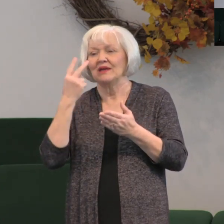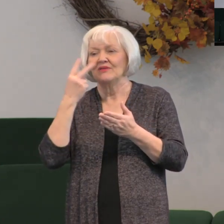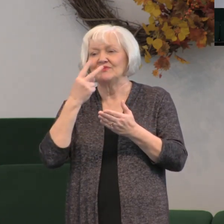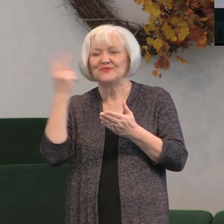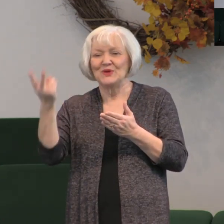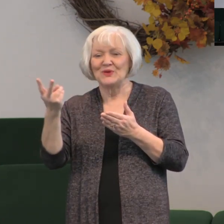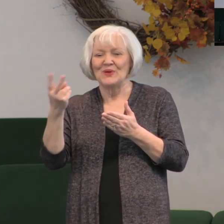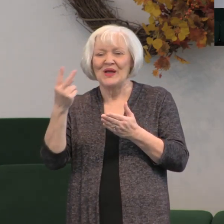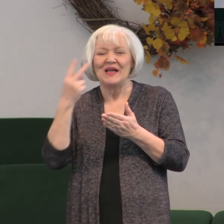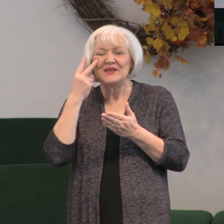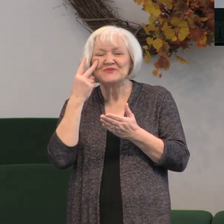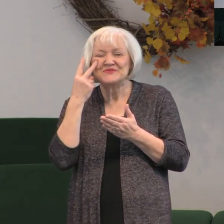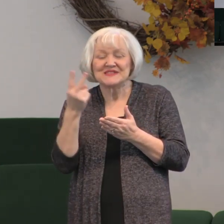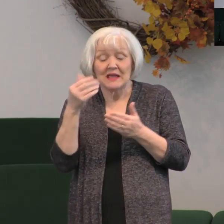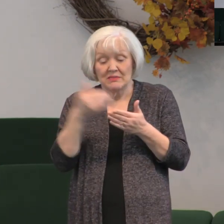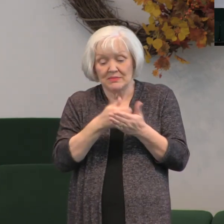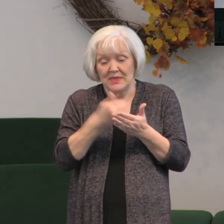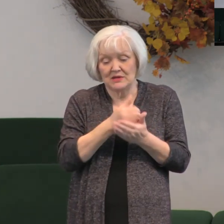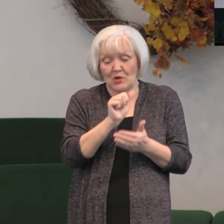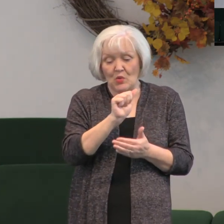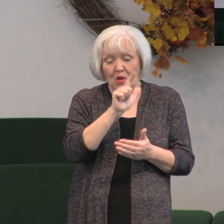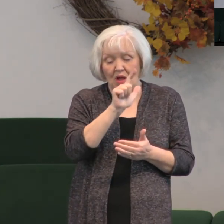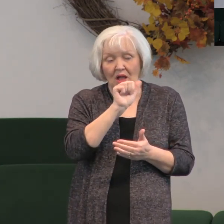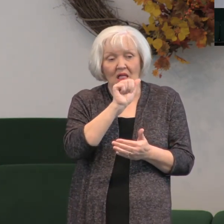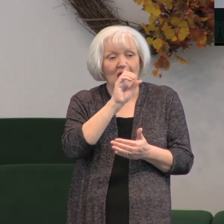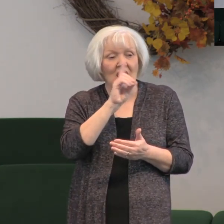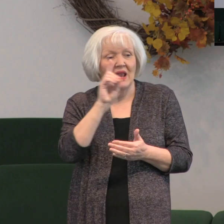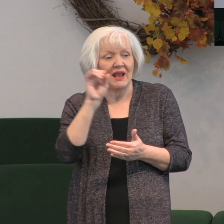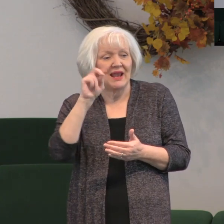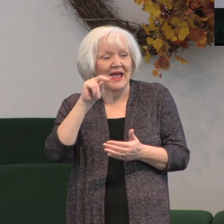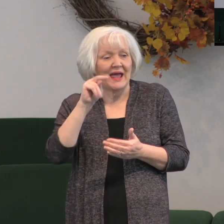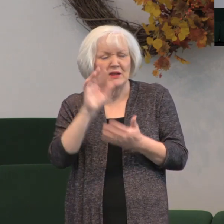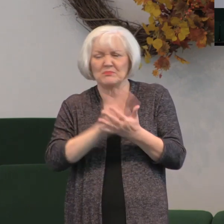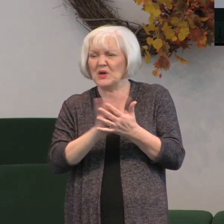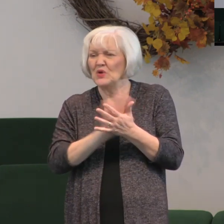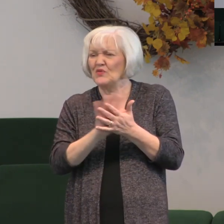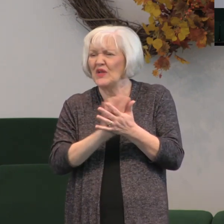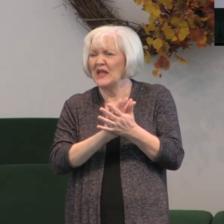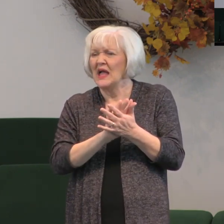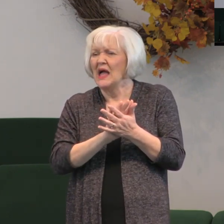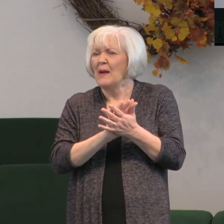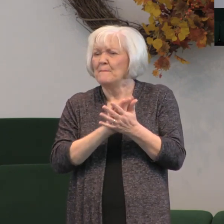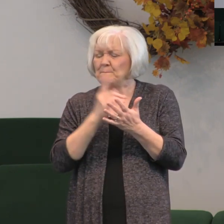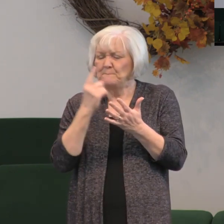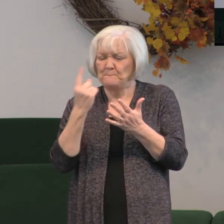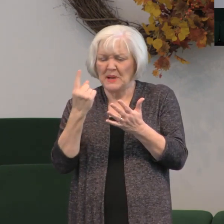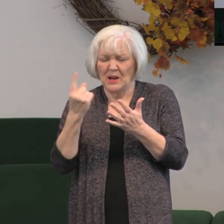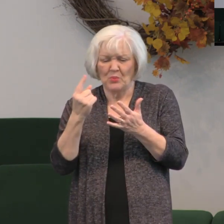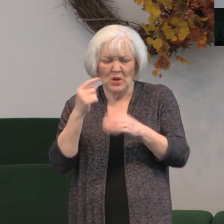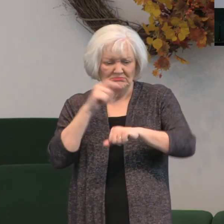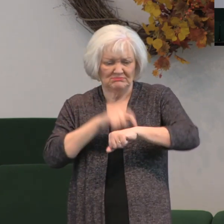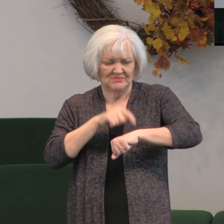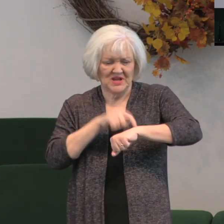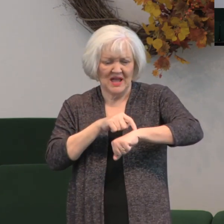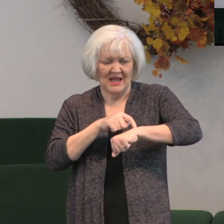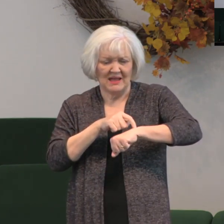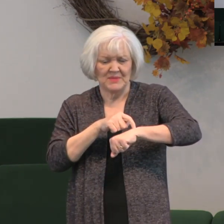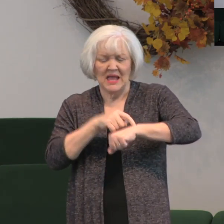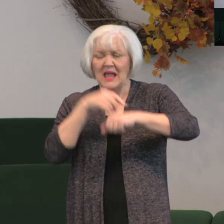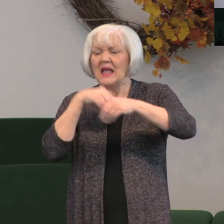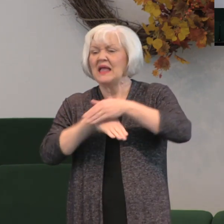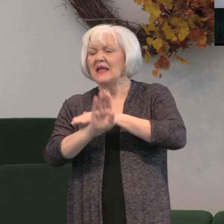Aladdin movie that has come out but there is a time when Aladdin is coming into this city to win the heart of the